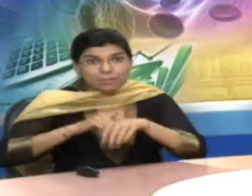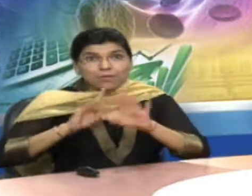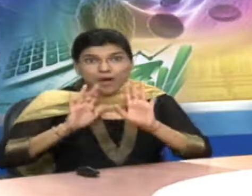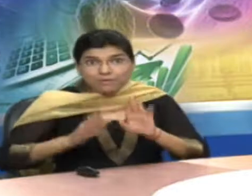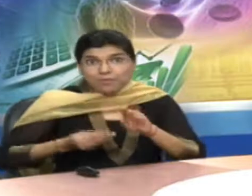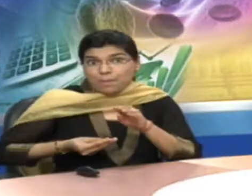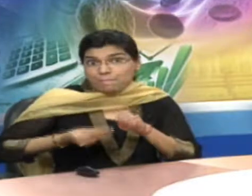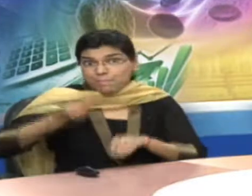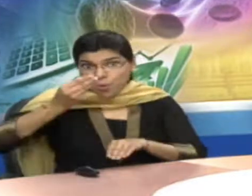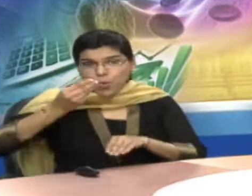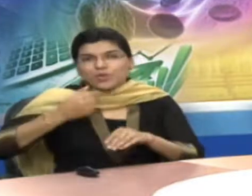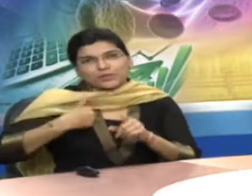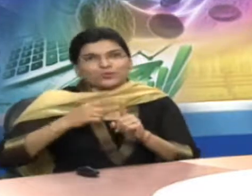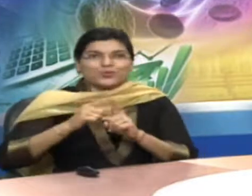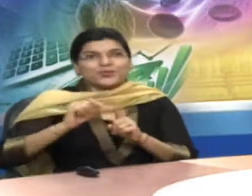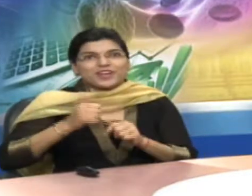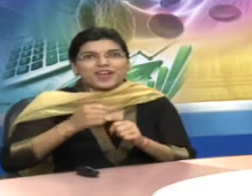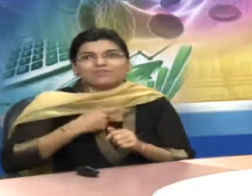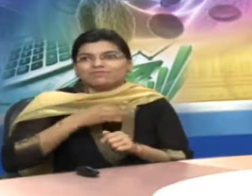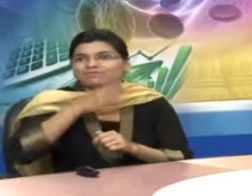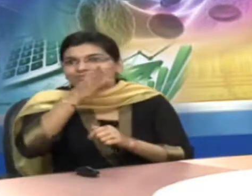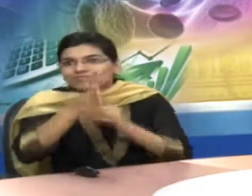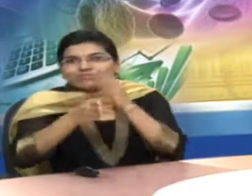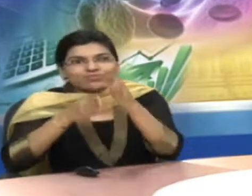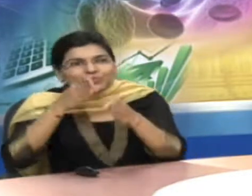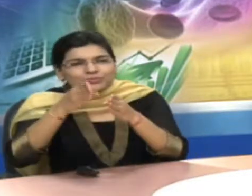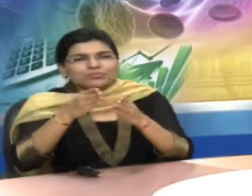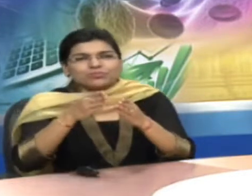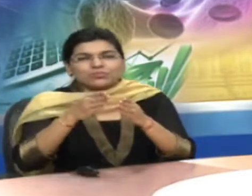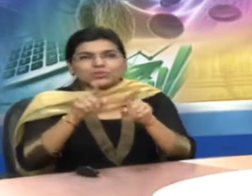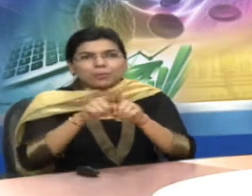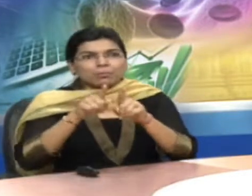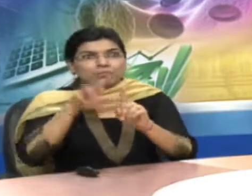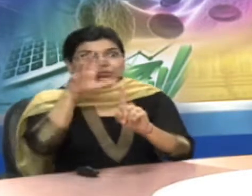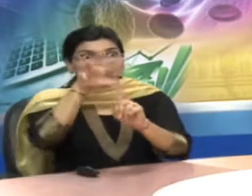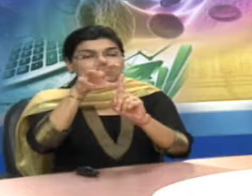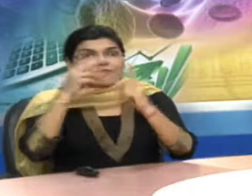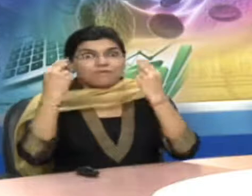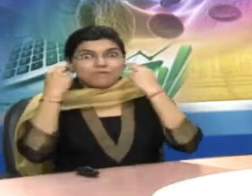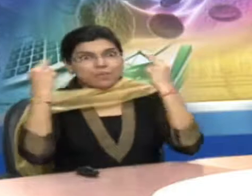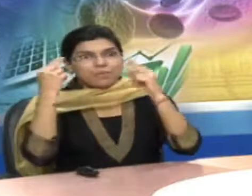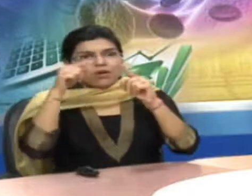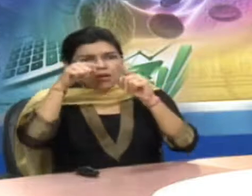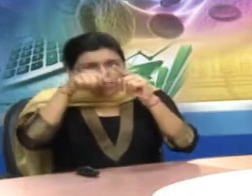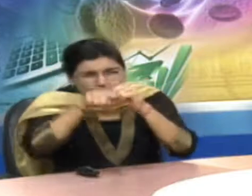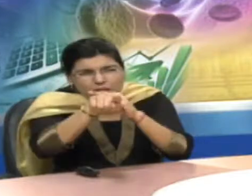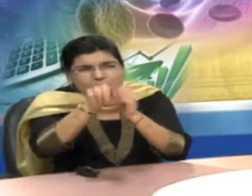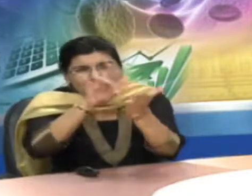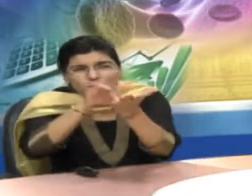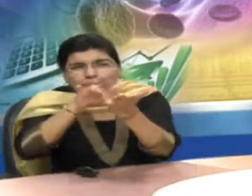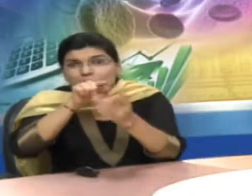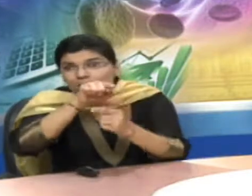those places. But I really hope that sometime in future I would go and